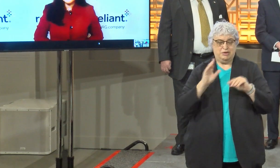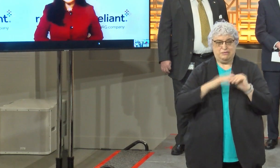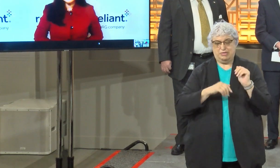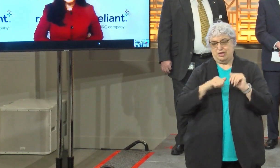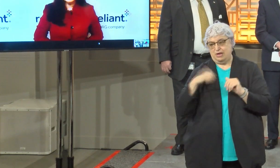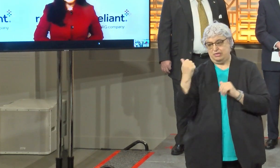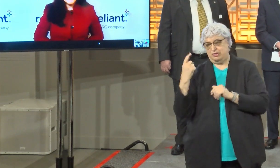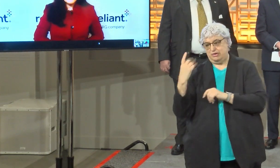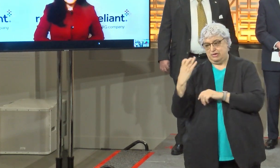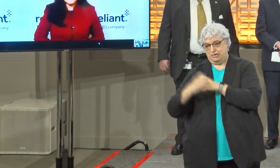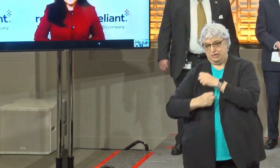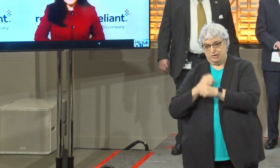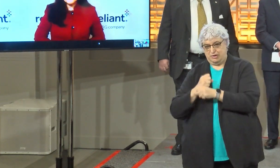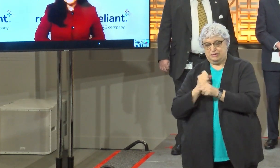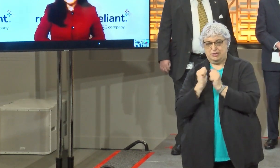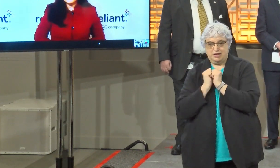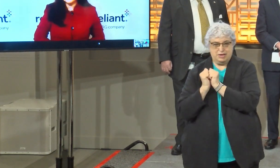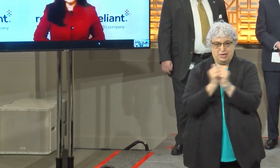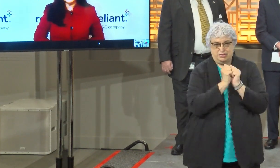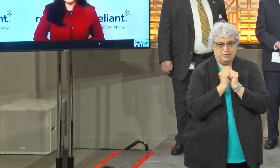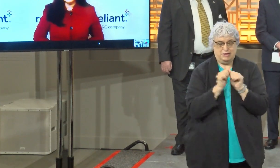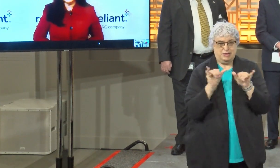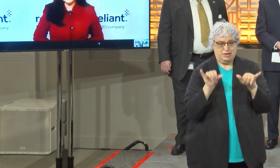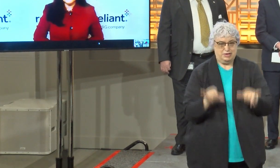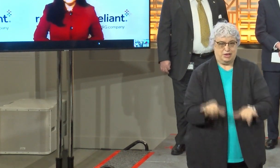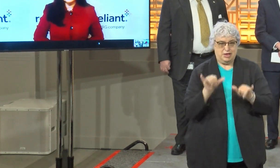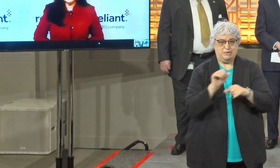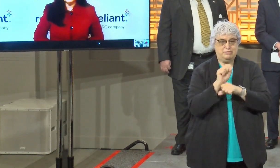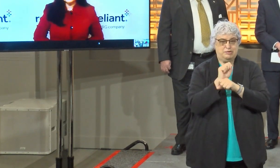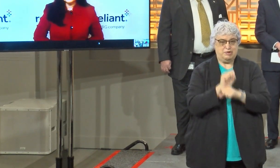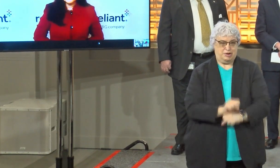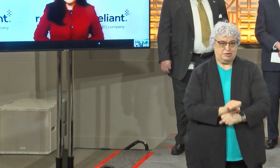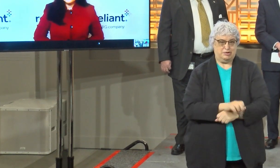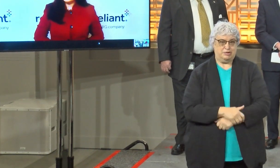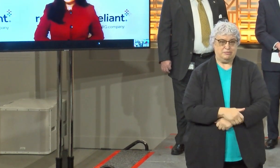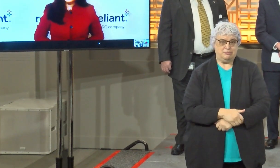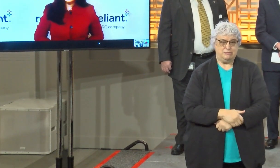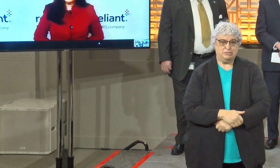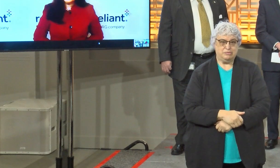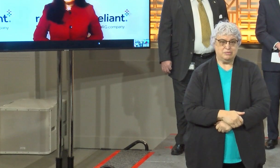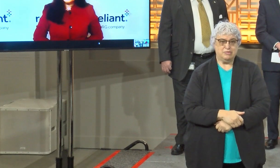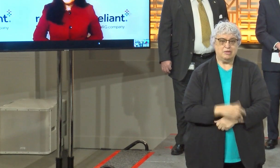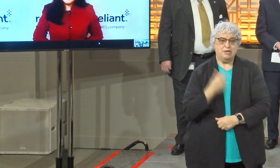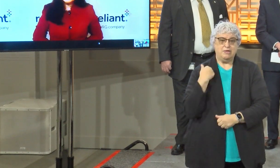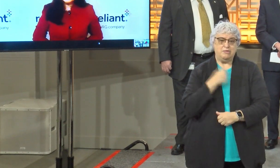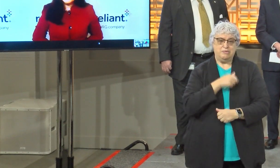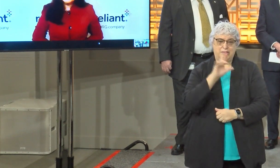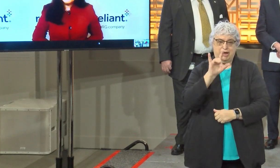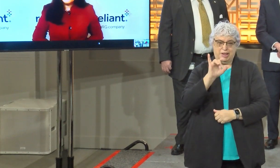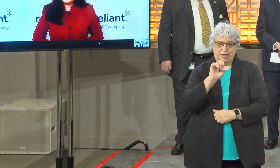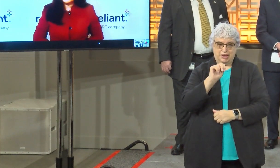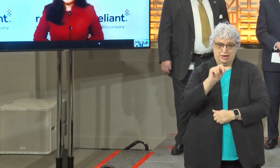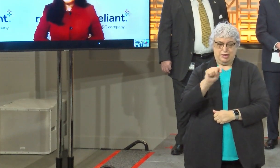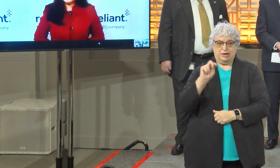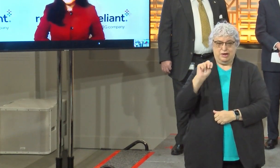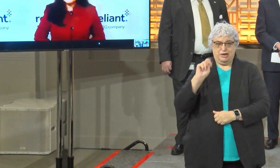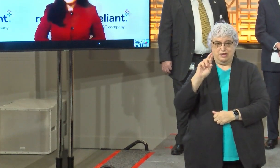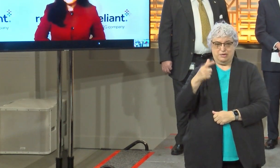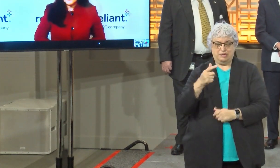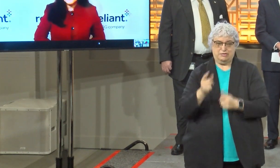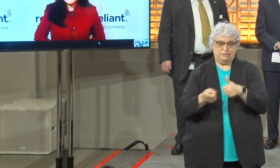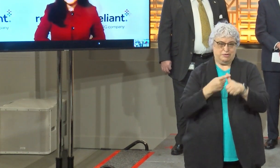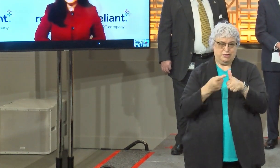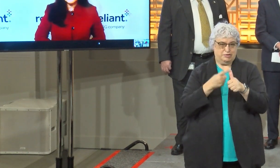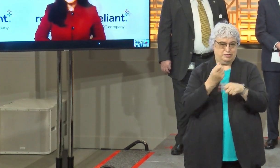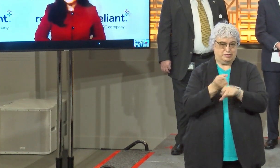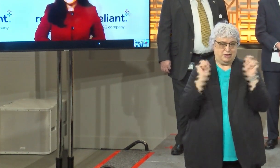rest, together we will keep the tradition alive. Of course, we at Reliant and NRG, we keep safety